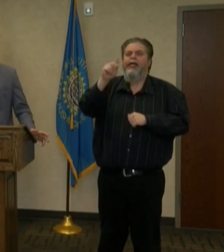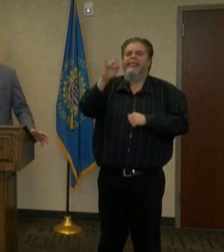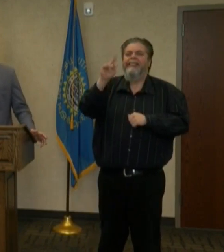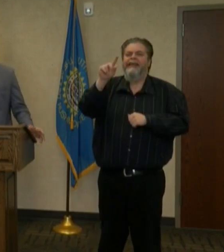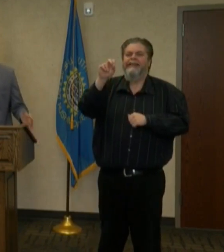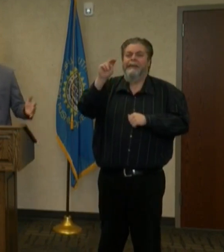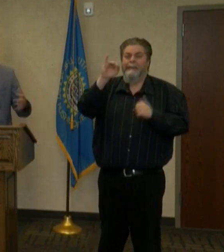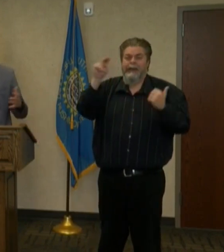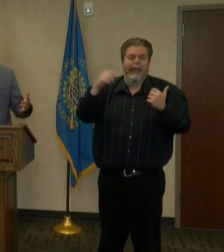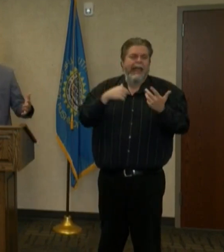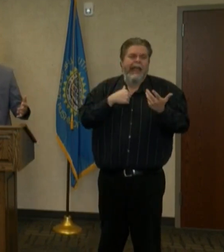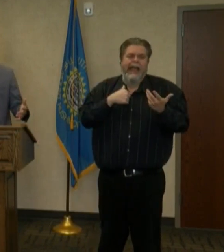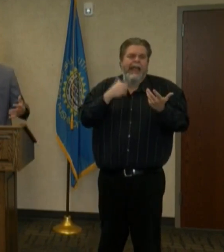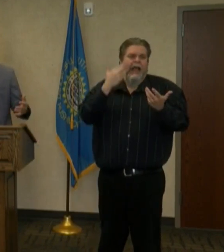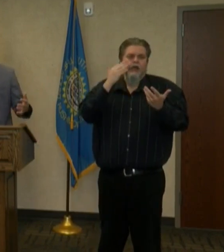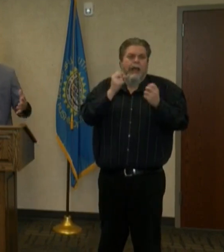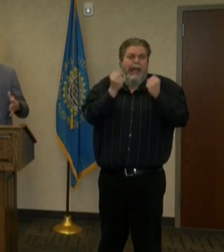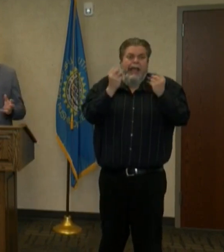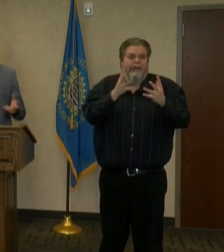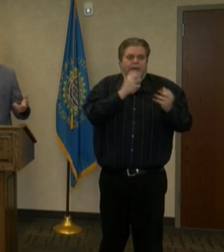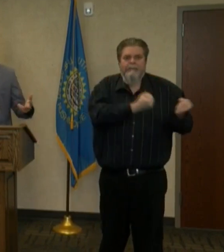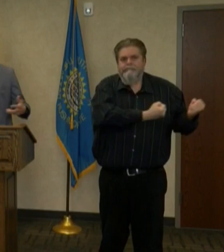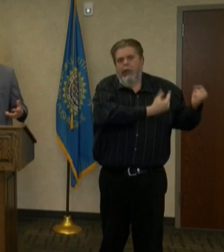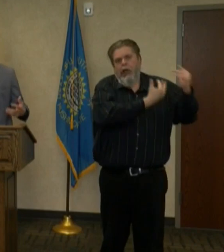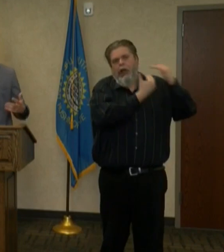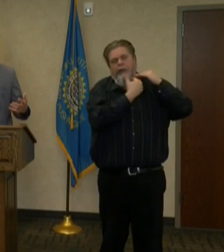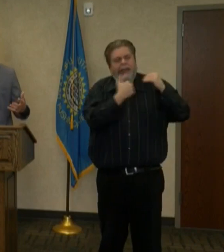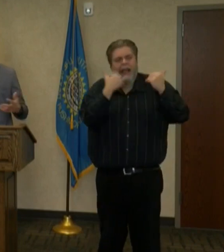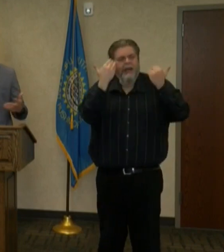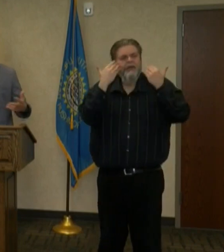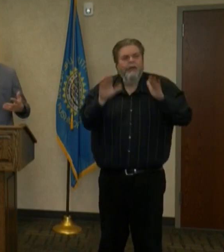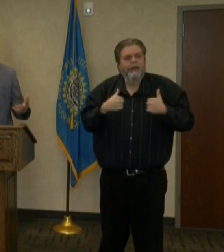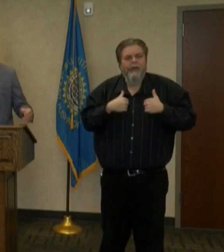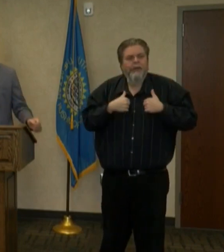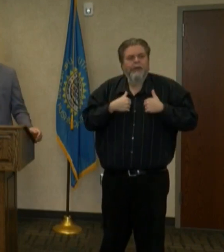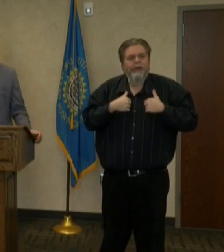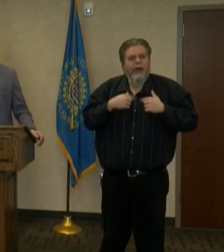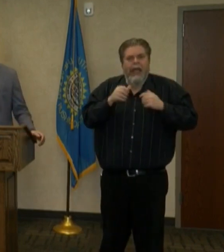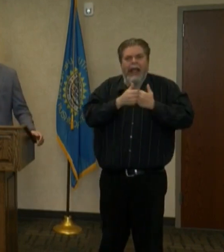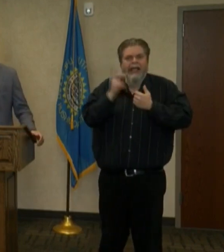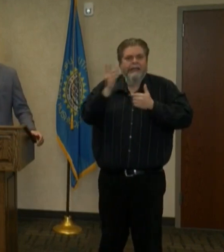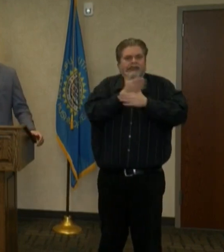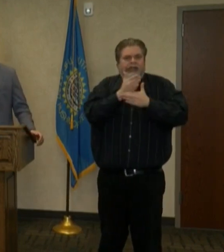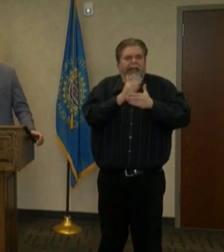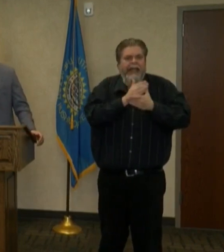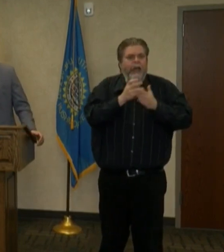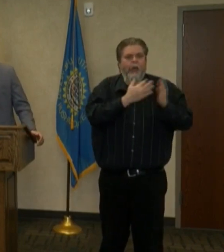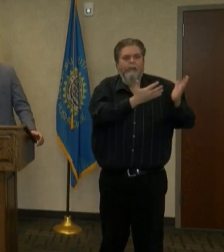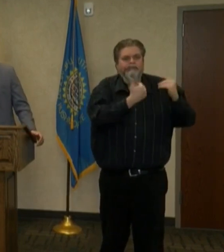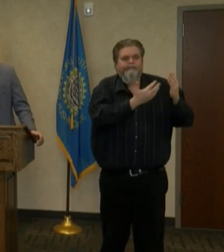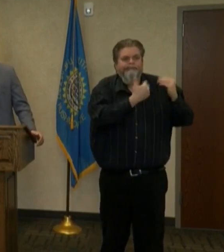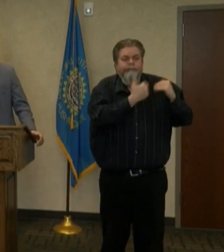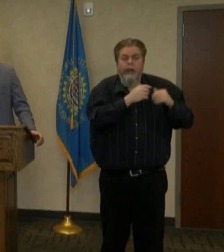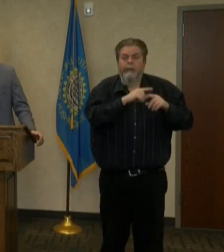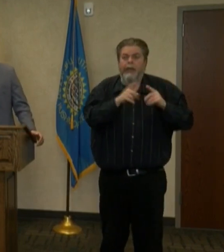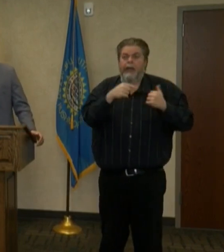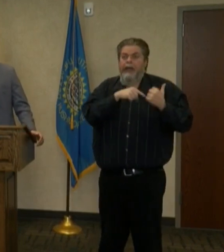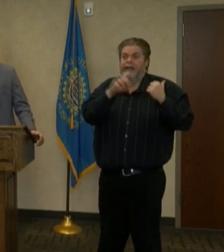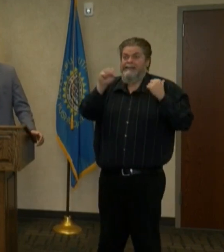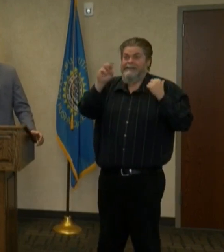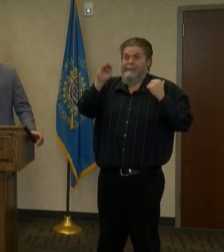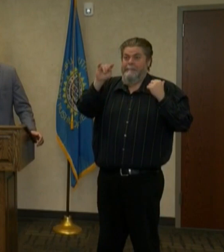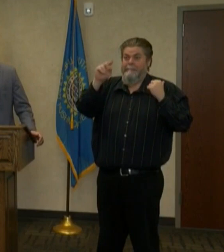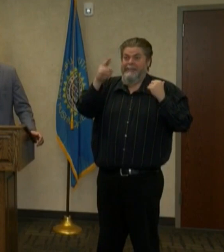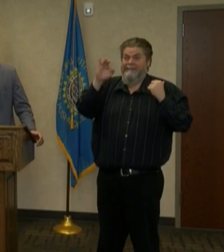you know, I really can't speak to that, how they're allocating resources, you know, between each other, amongst each other. You know, while Smithfield, was